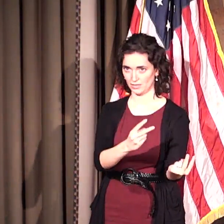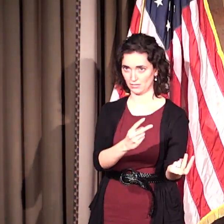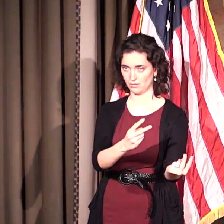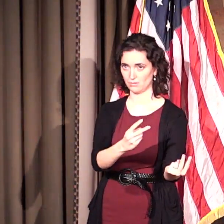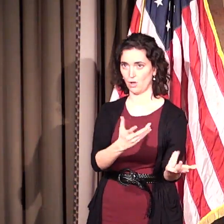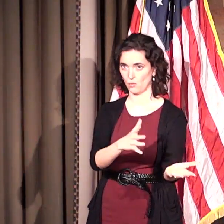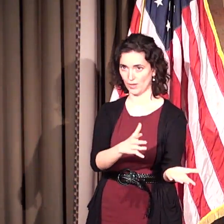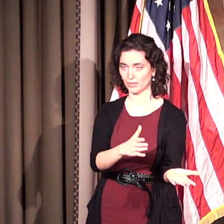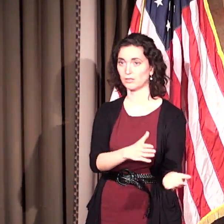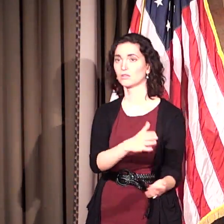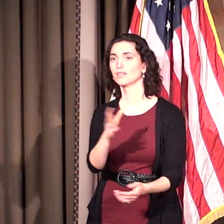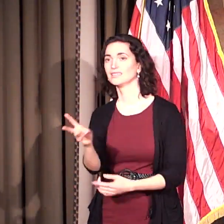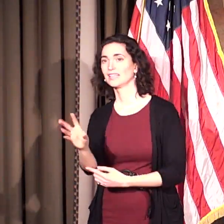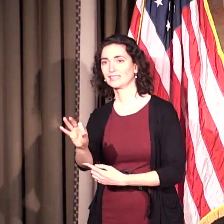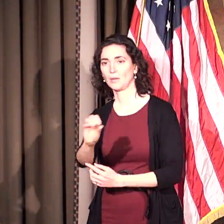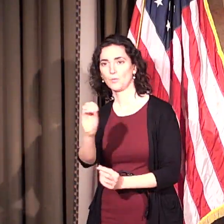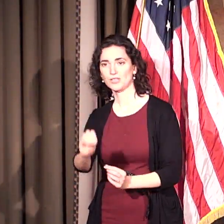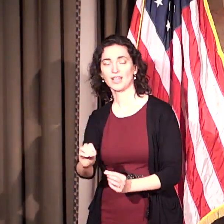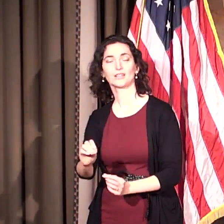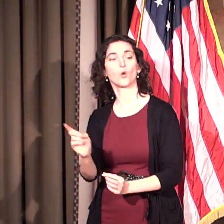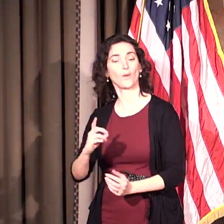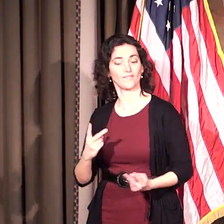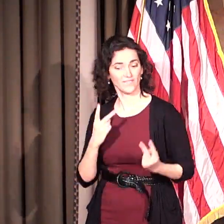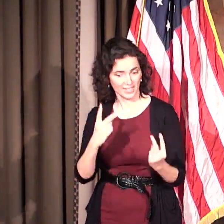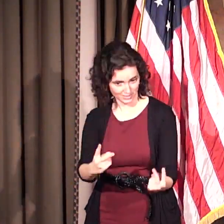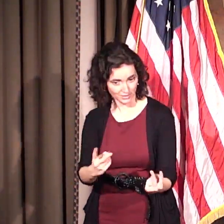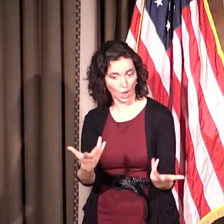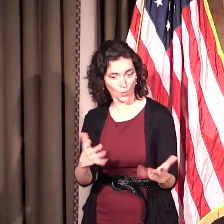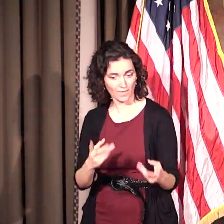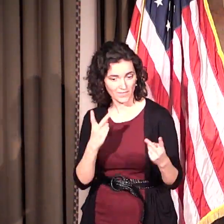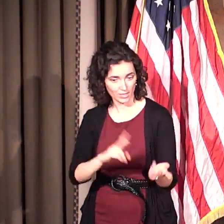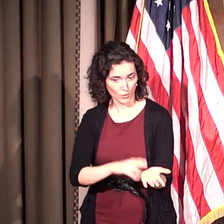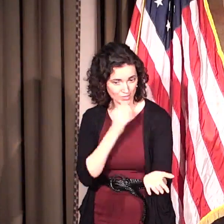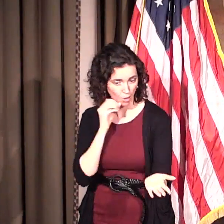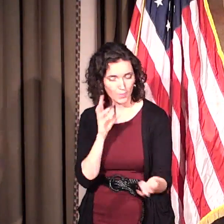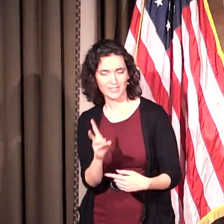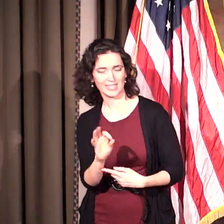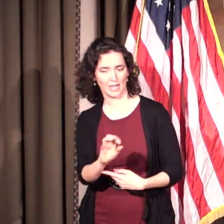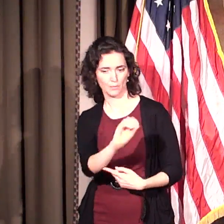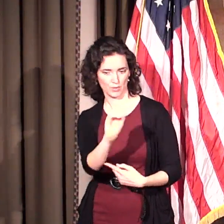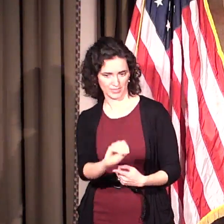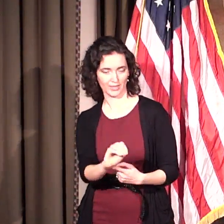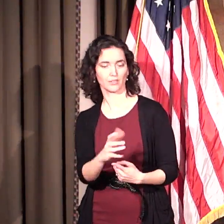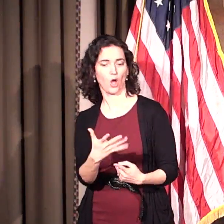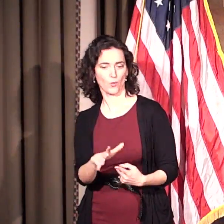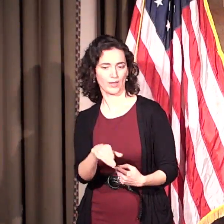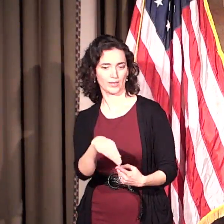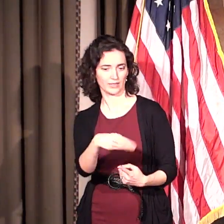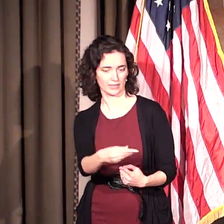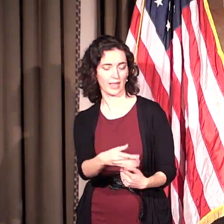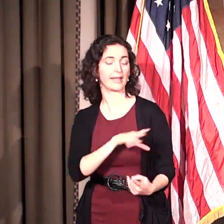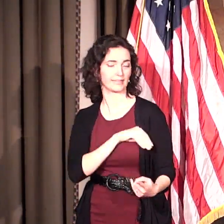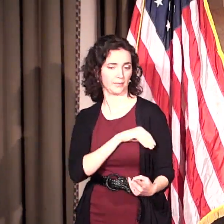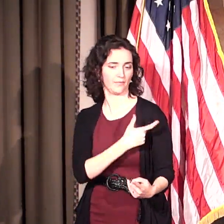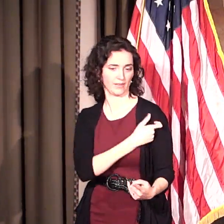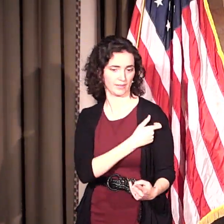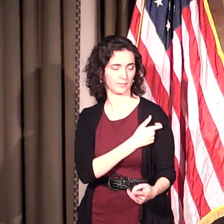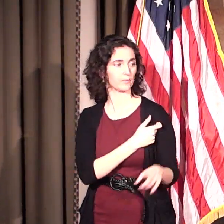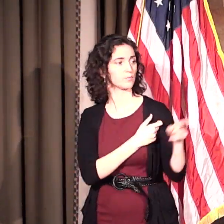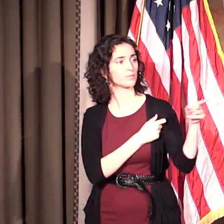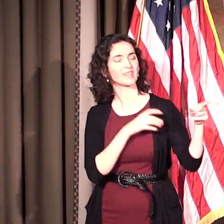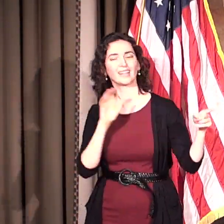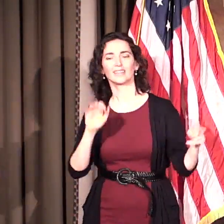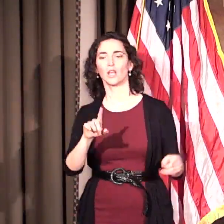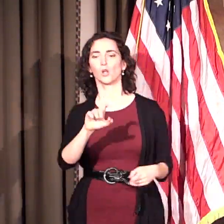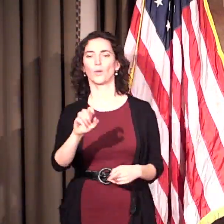of those residents, 69% has been the uptake rate. But on that 116,000 number, that's